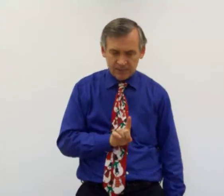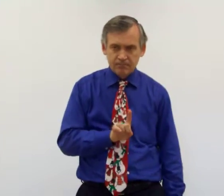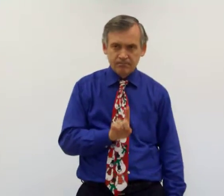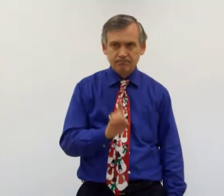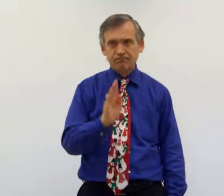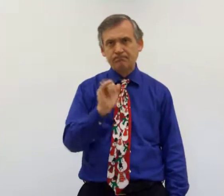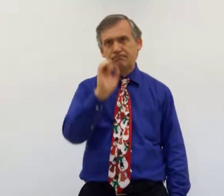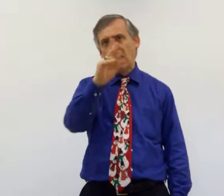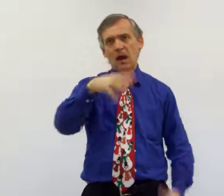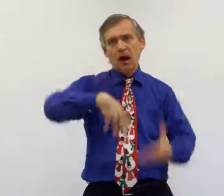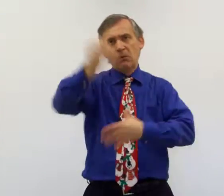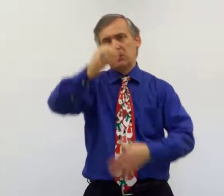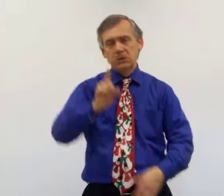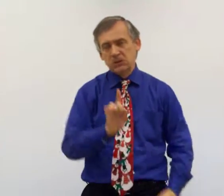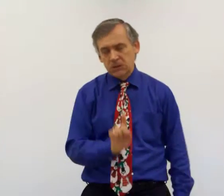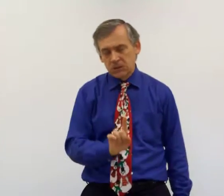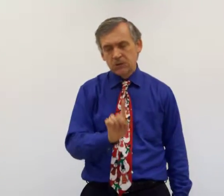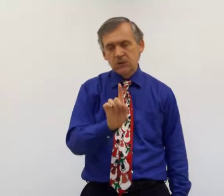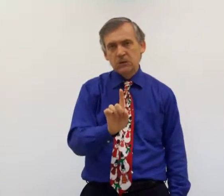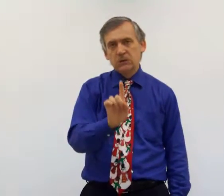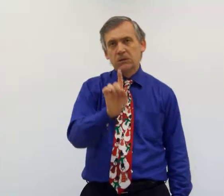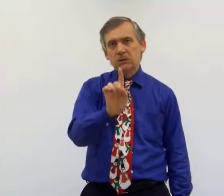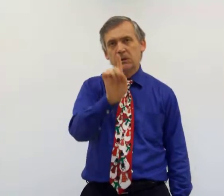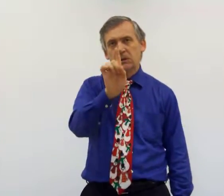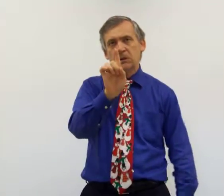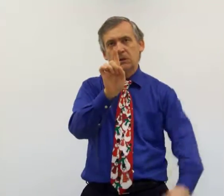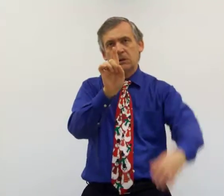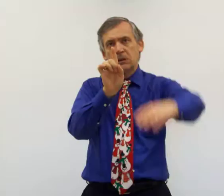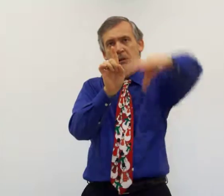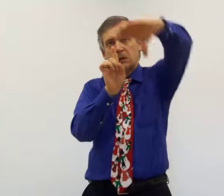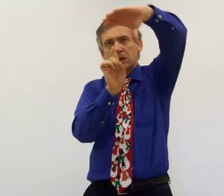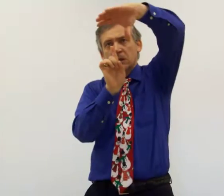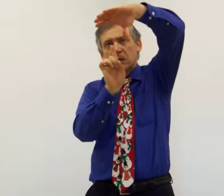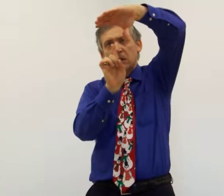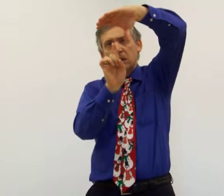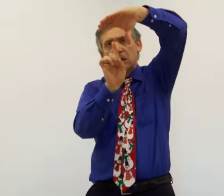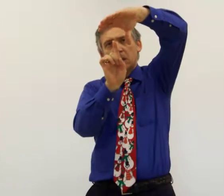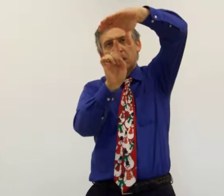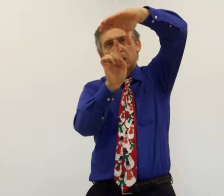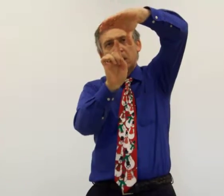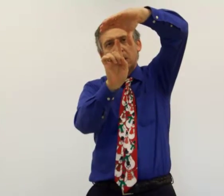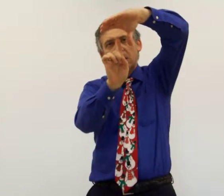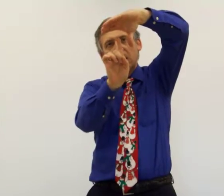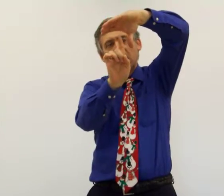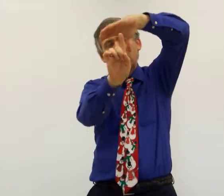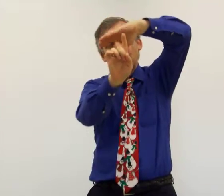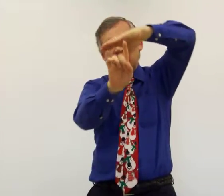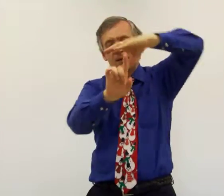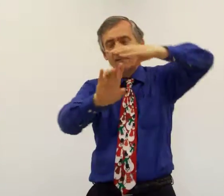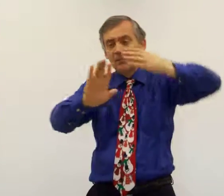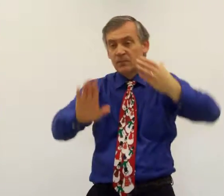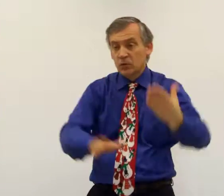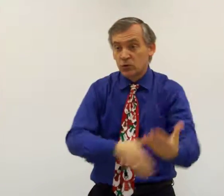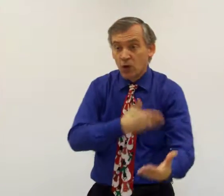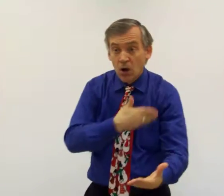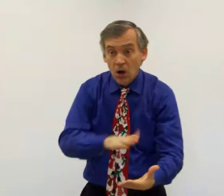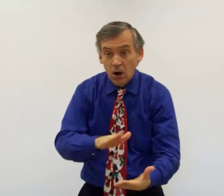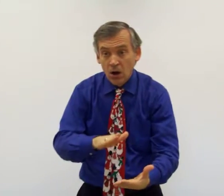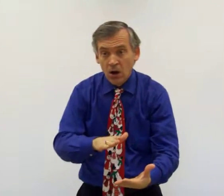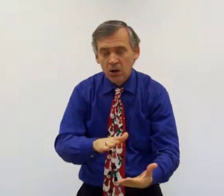When he came up to earth again, his song was pitiful, but more beautiful than ever.